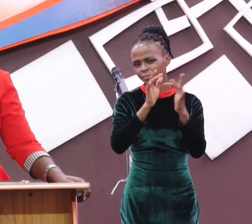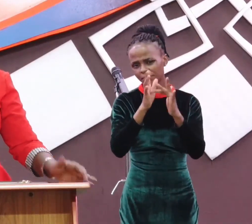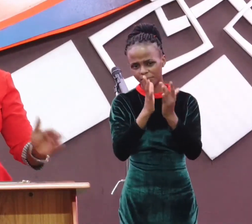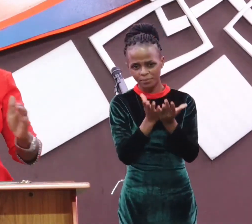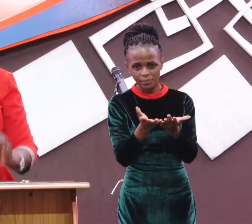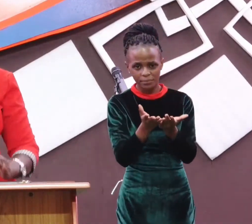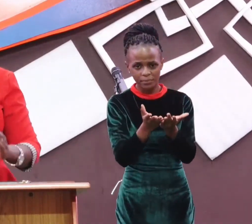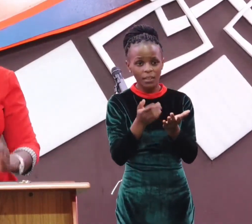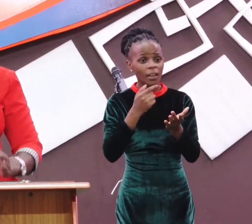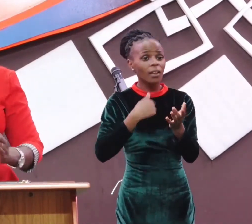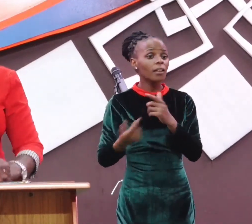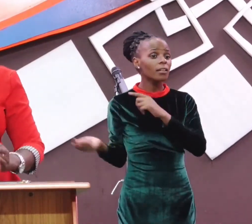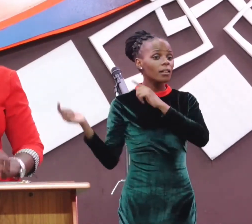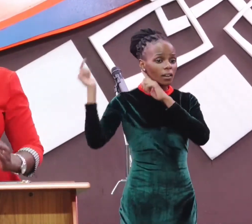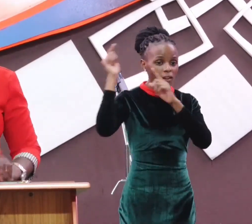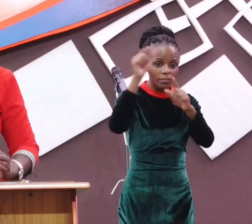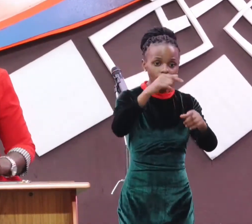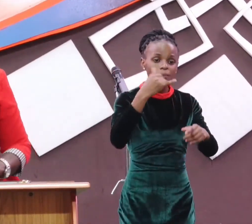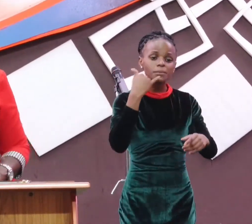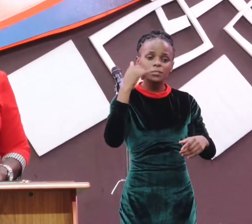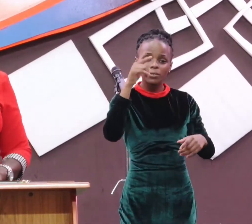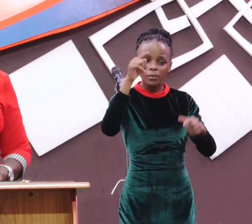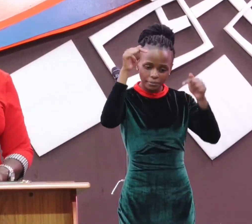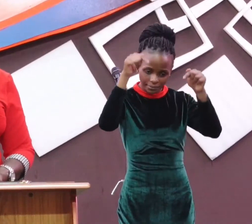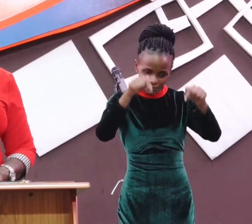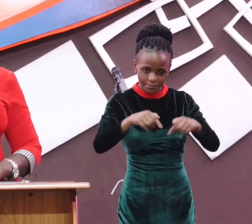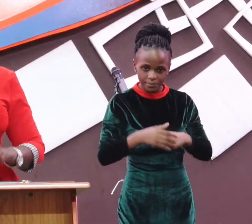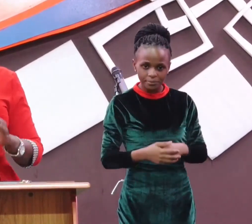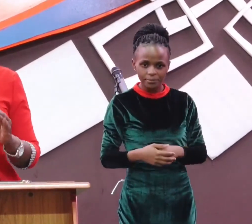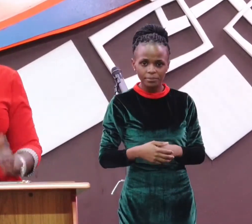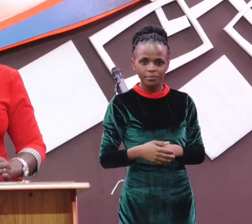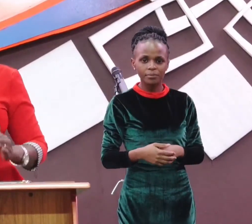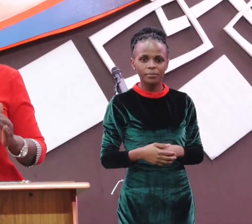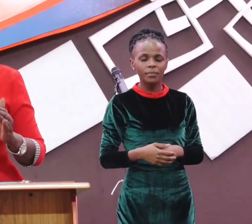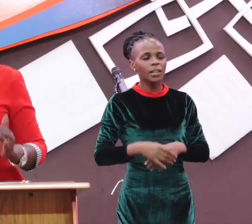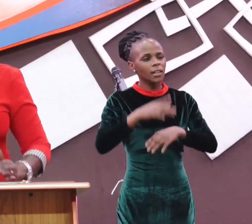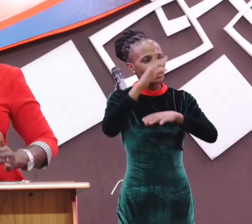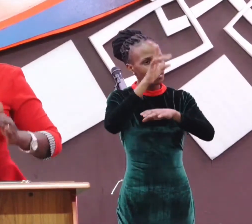the scriptures. I've come to tell you